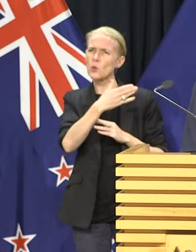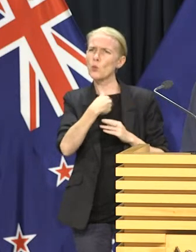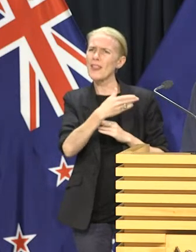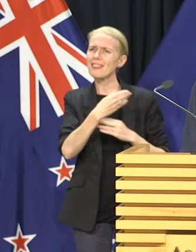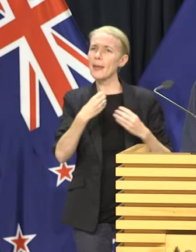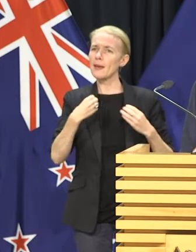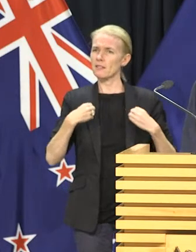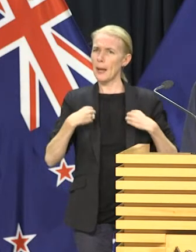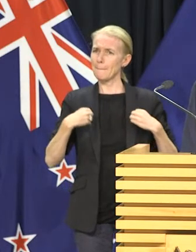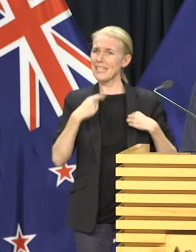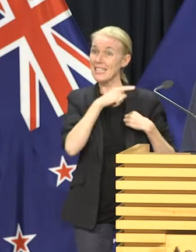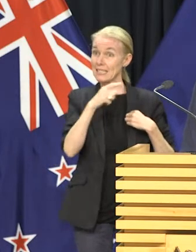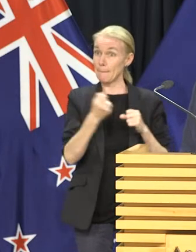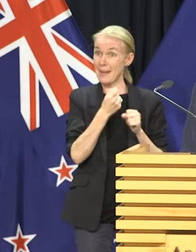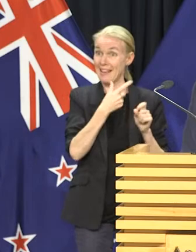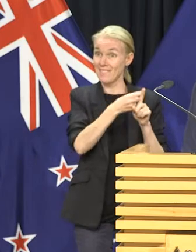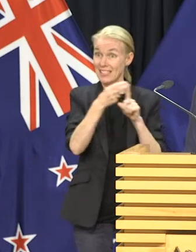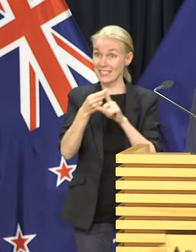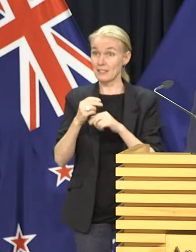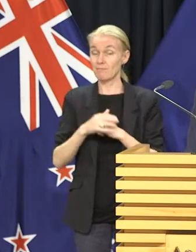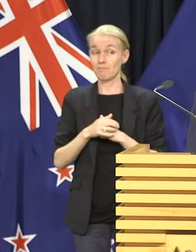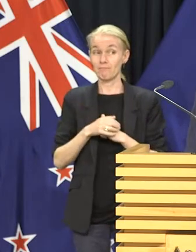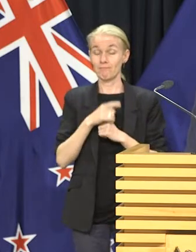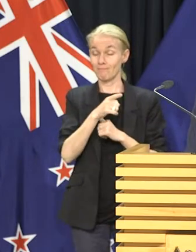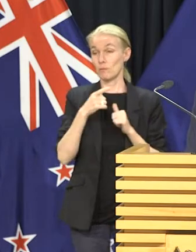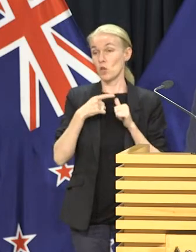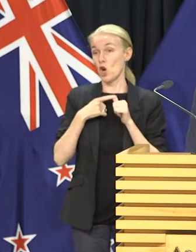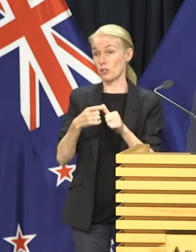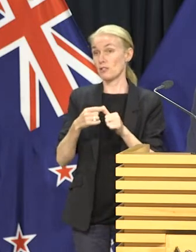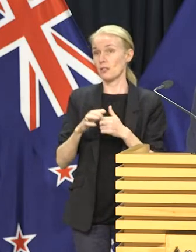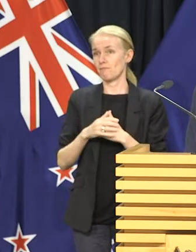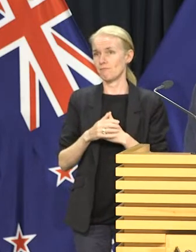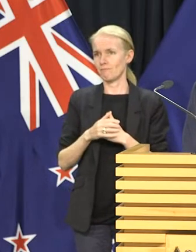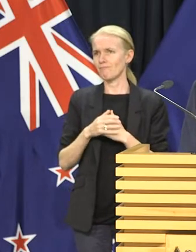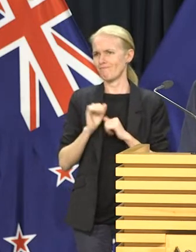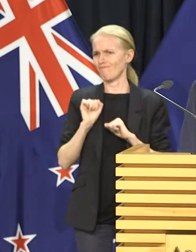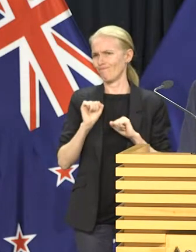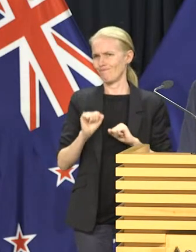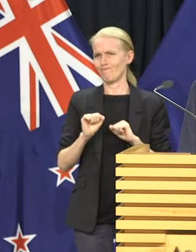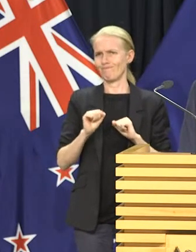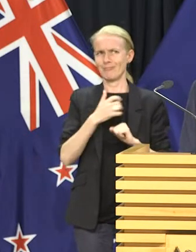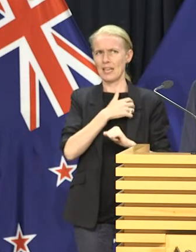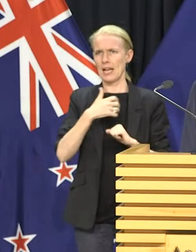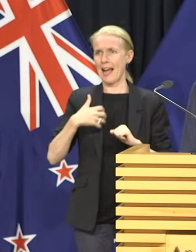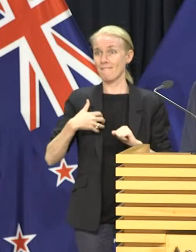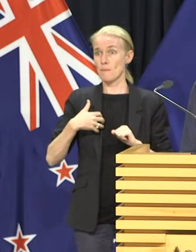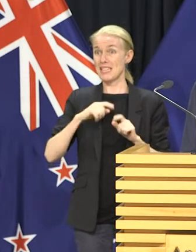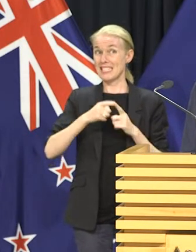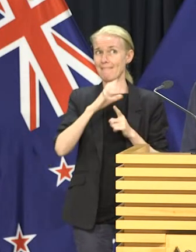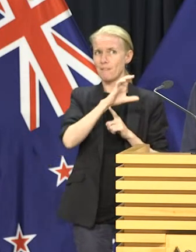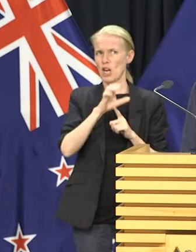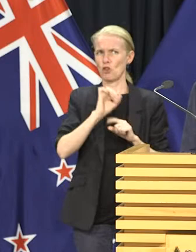did negotiate different terms with the vaccine companies.